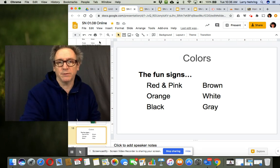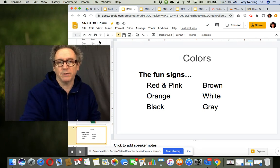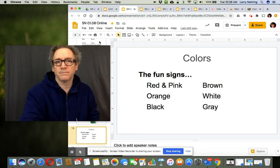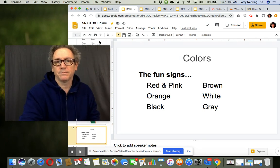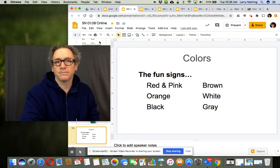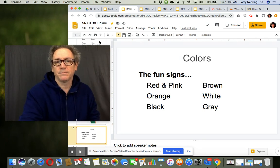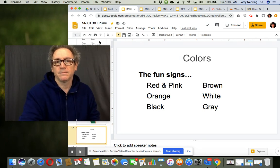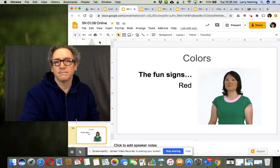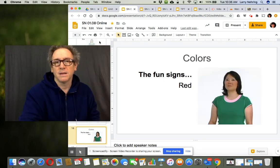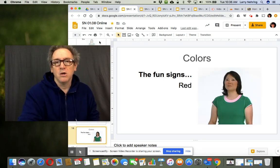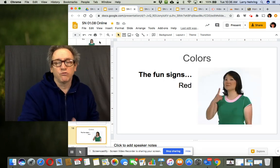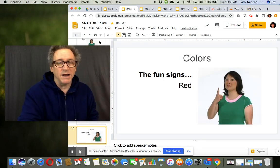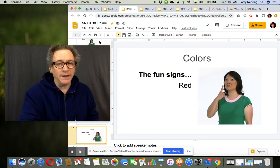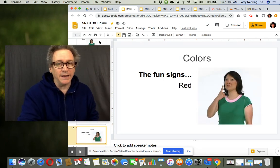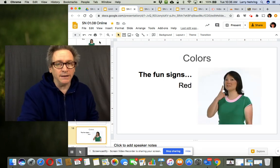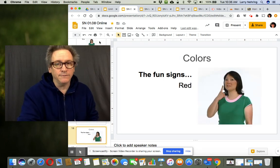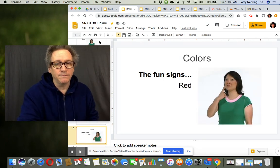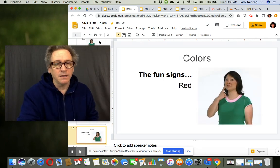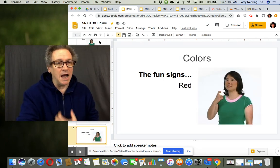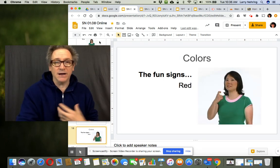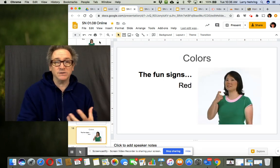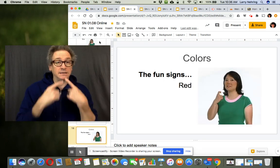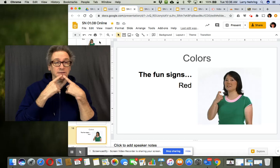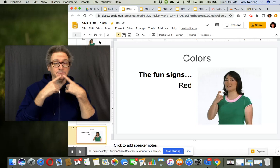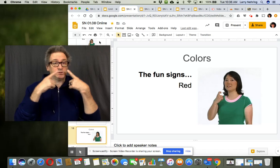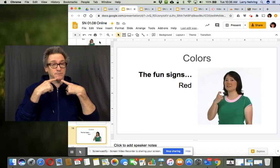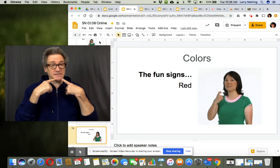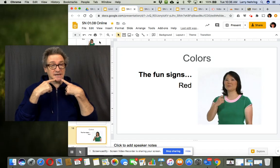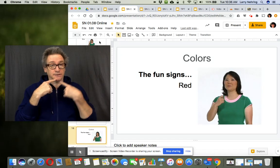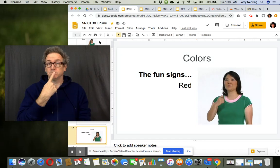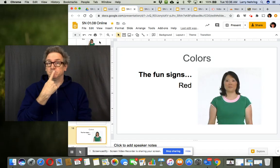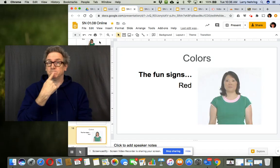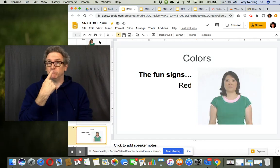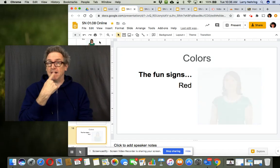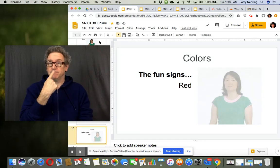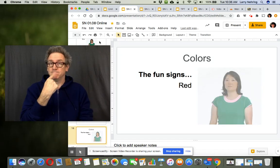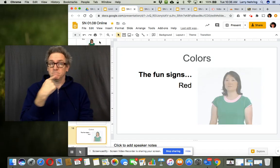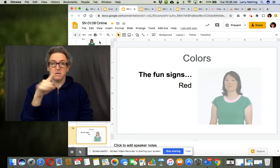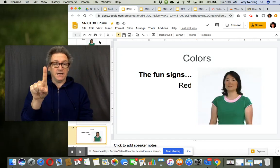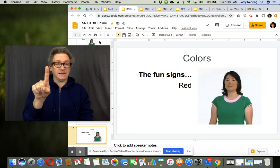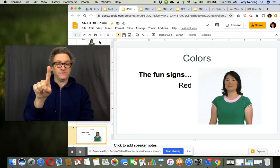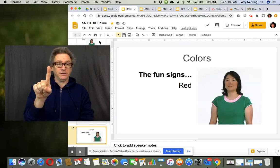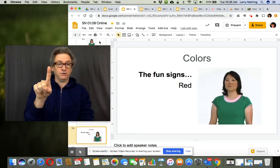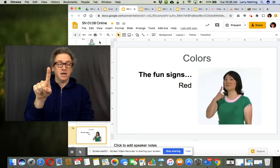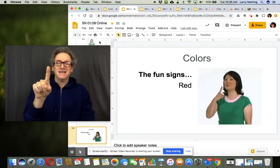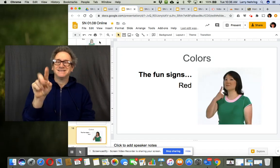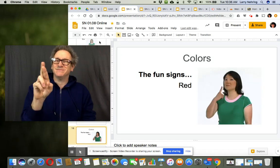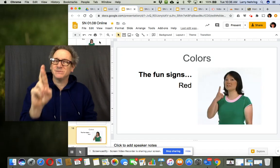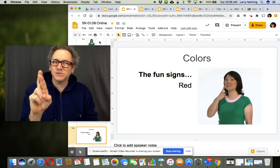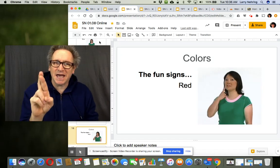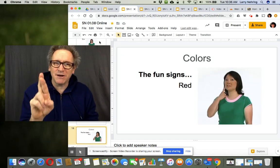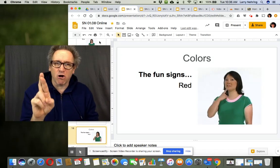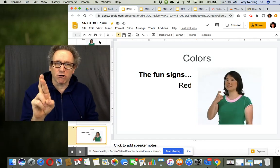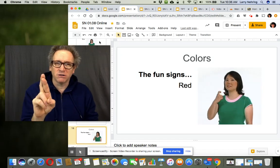remember. Red and pink, I always think lips or lipstick. Red. Index finger,